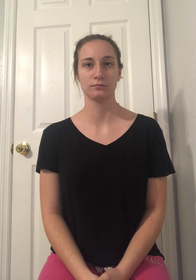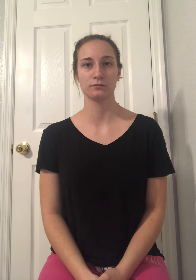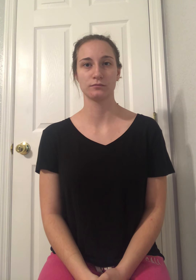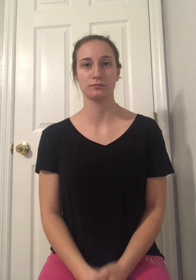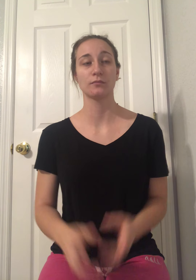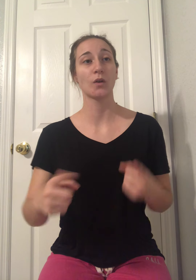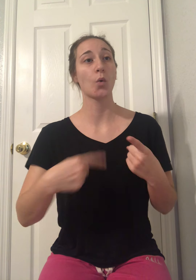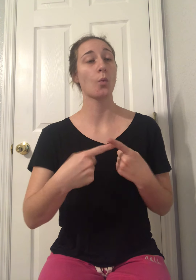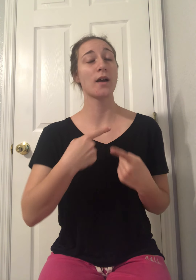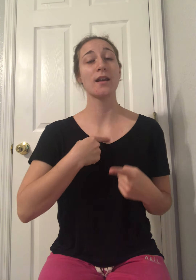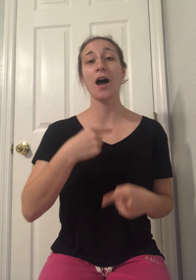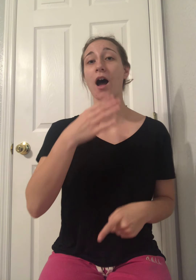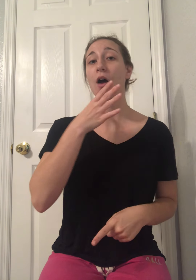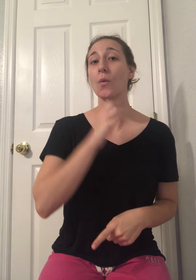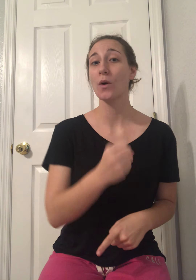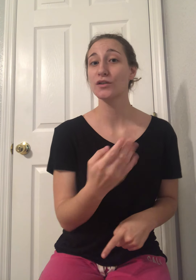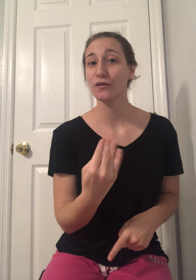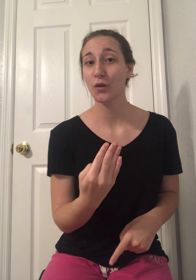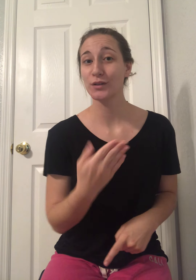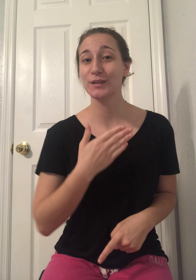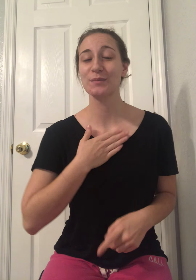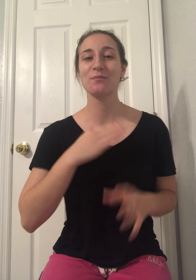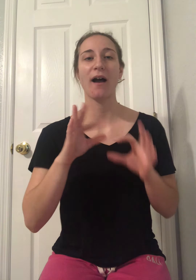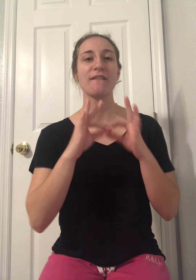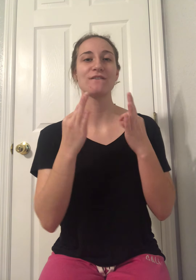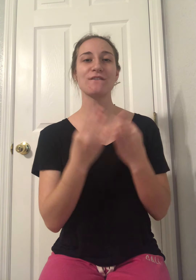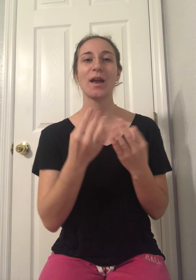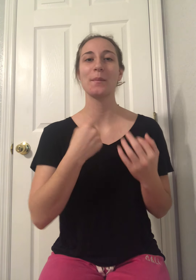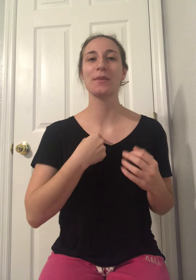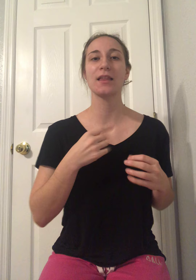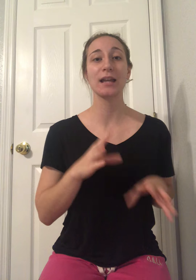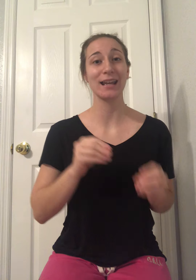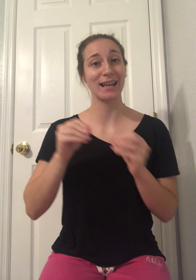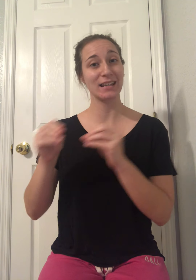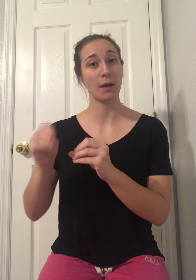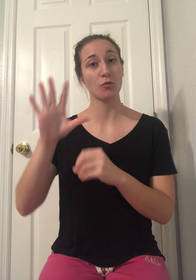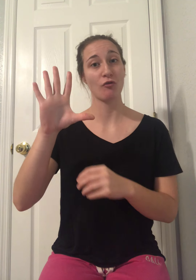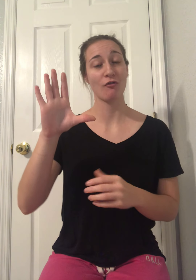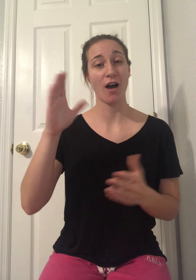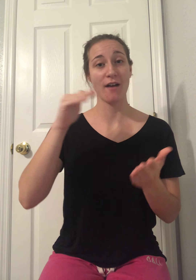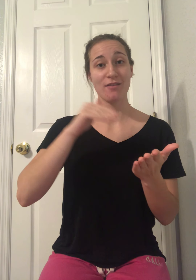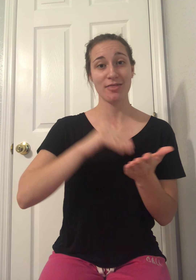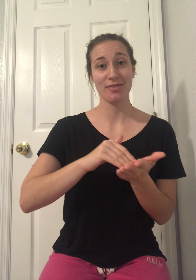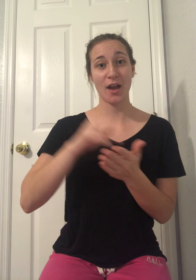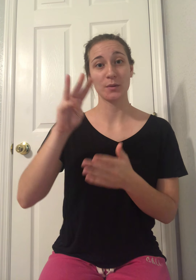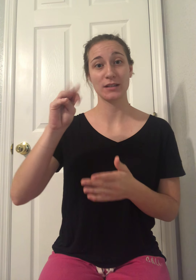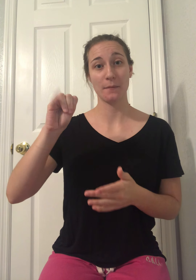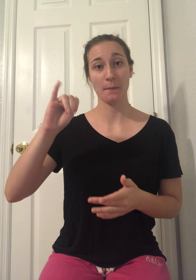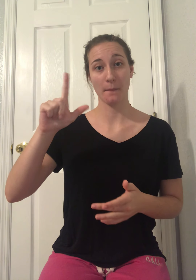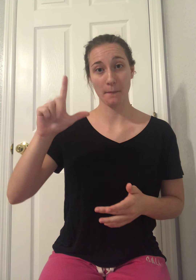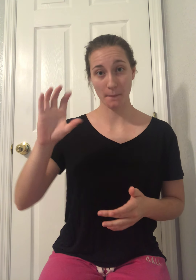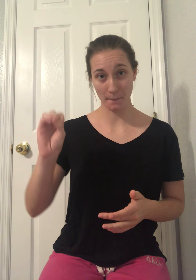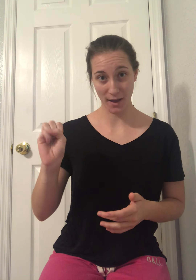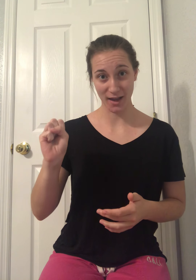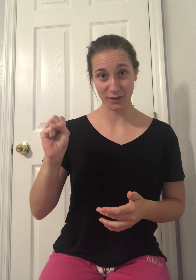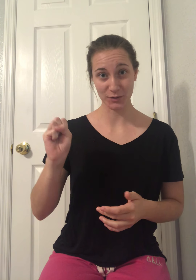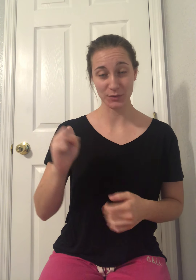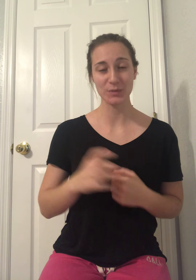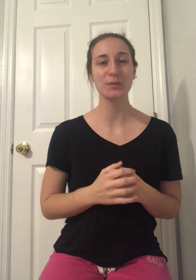When I was 14, my family and I moved over 5,000 miles from Milan to Seoul. On my last night in Italy, I